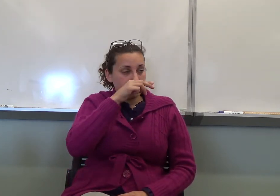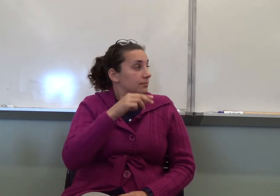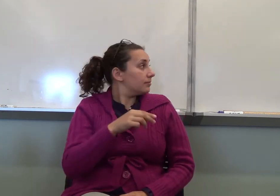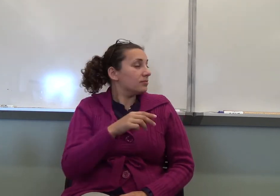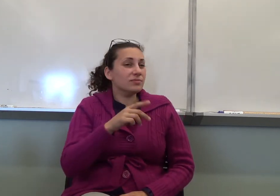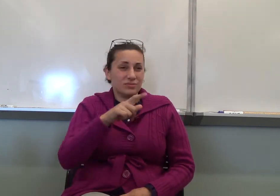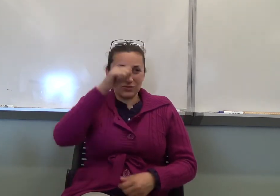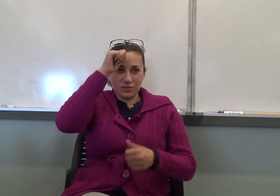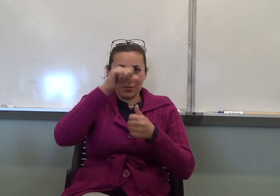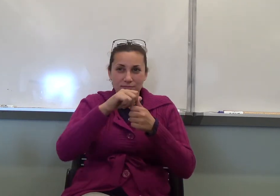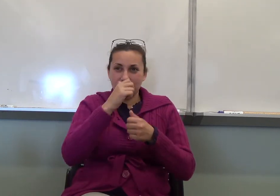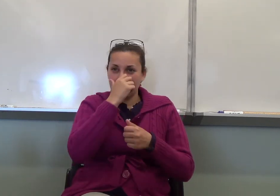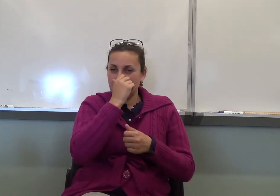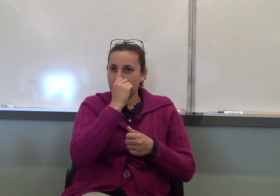remembered, might have forgotten.